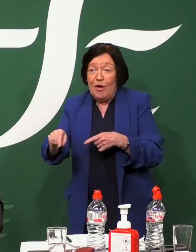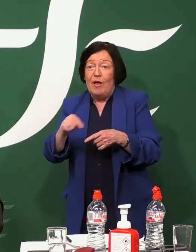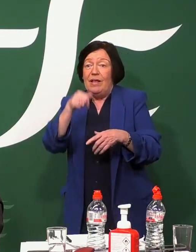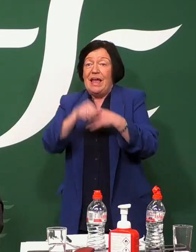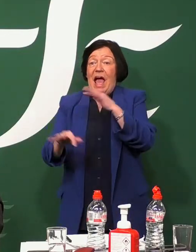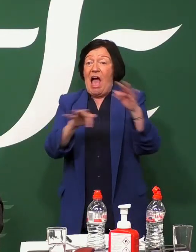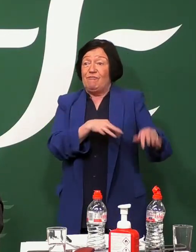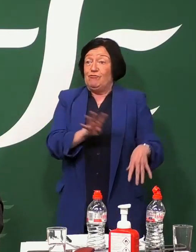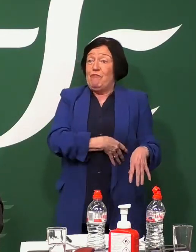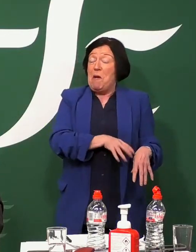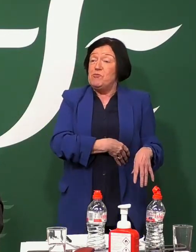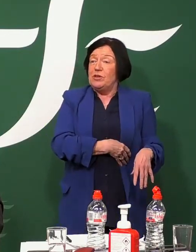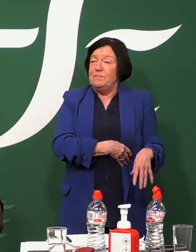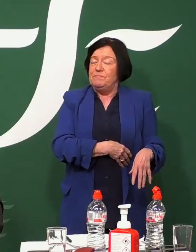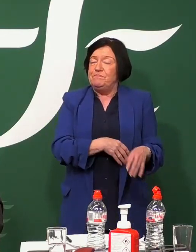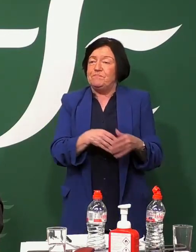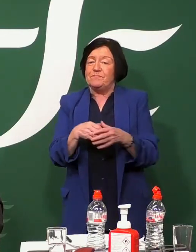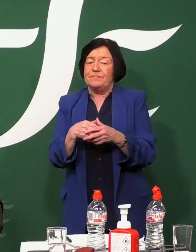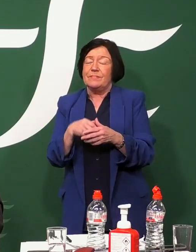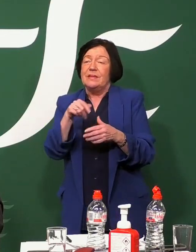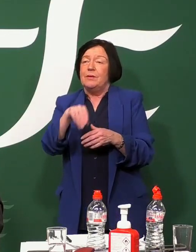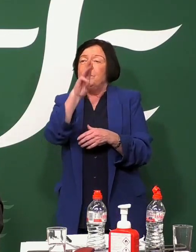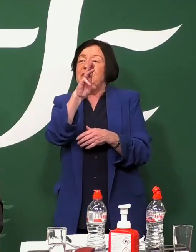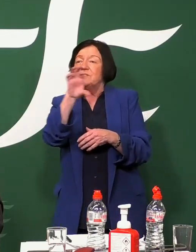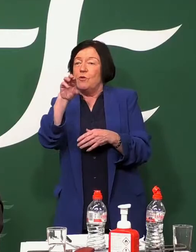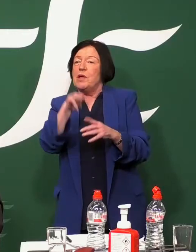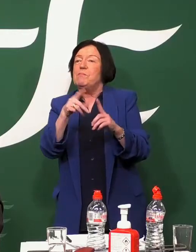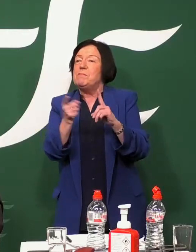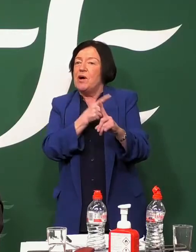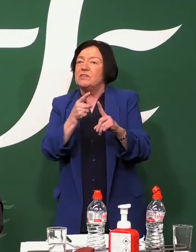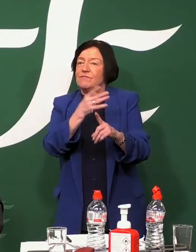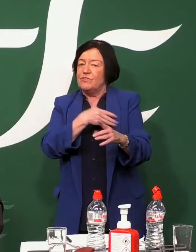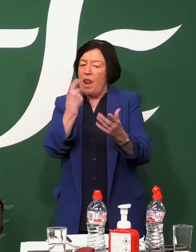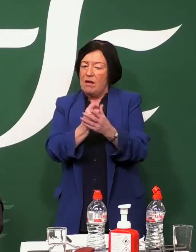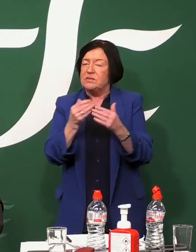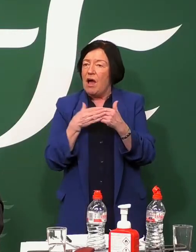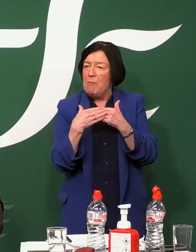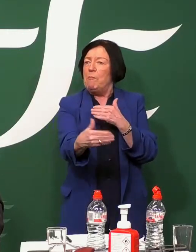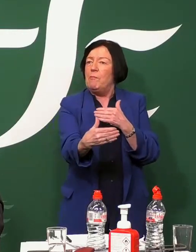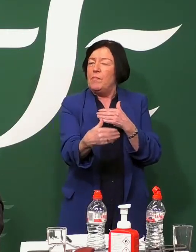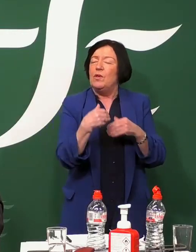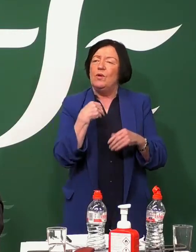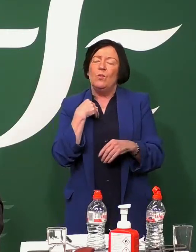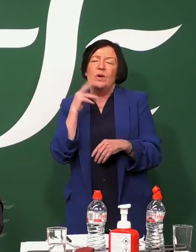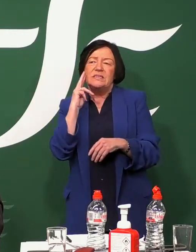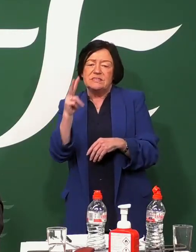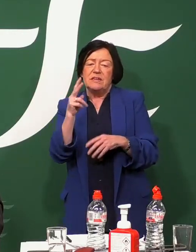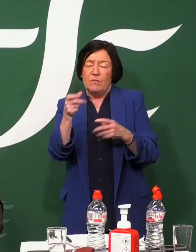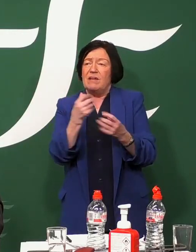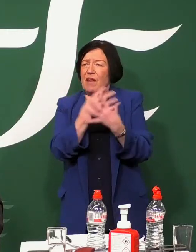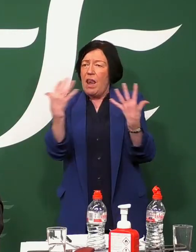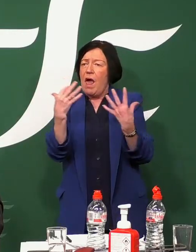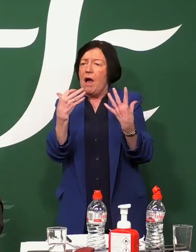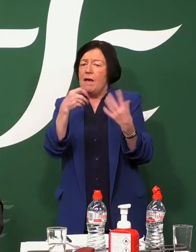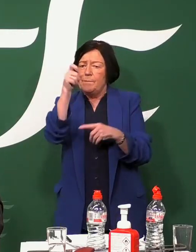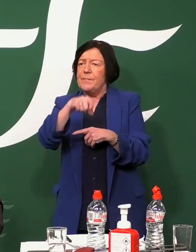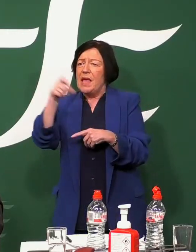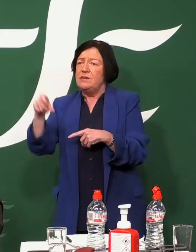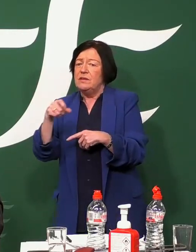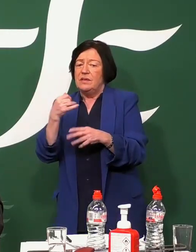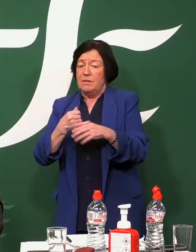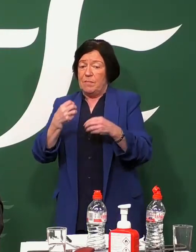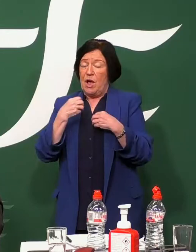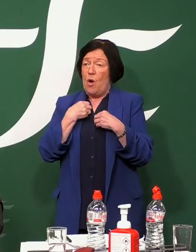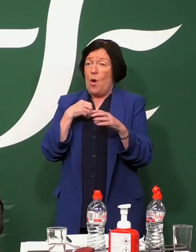so the PCR may be positive for some time. We do see and have a lot of patients who, for instance, in my